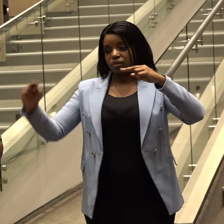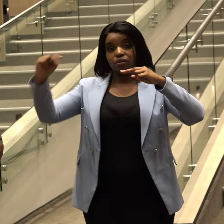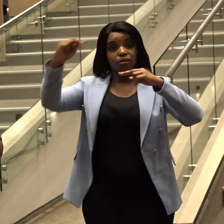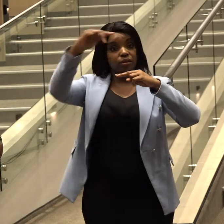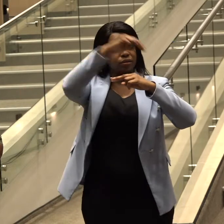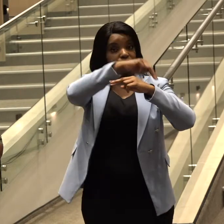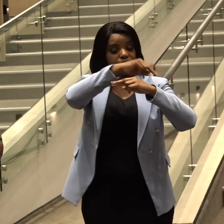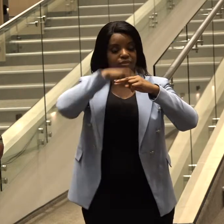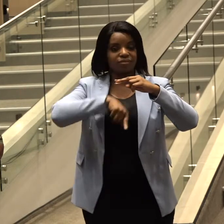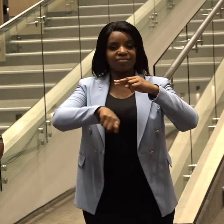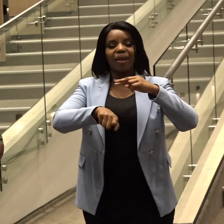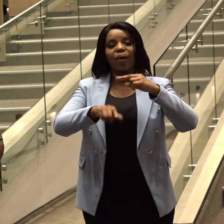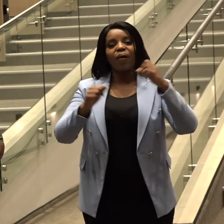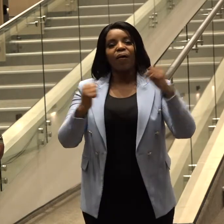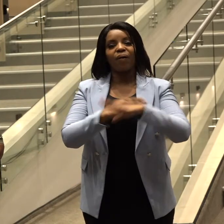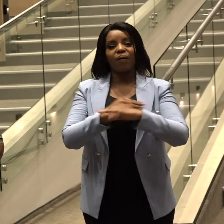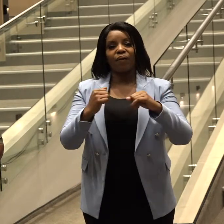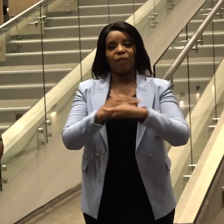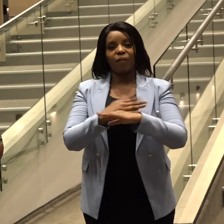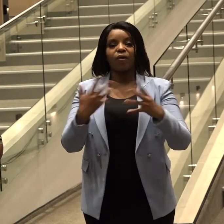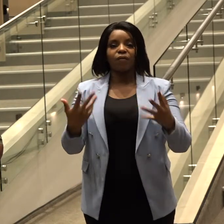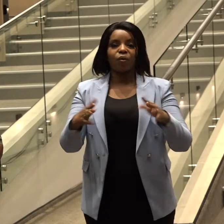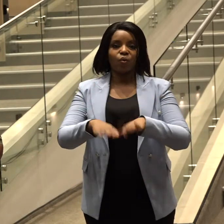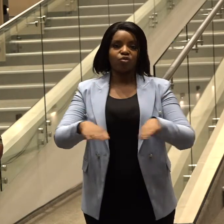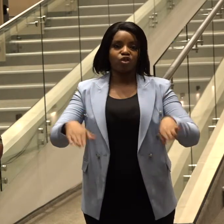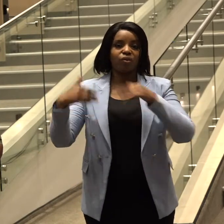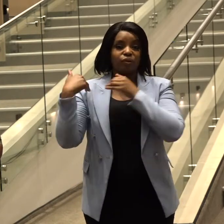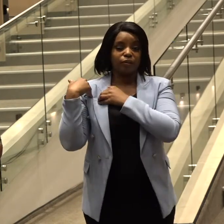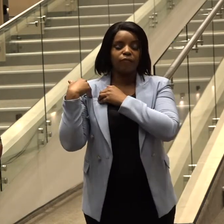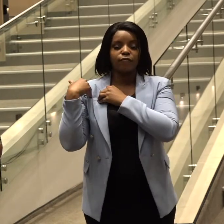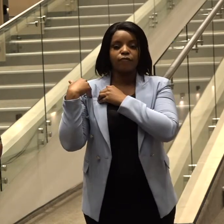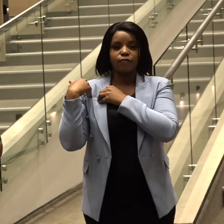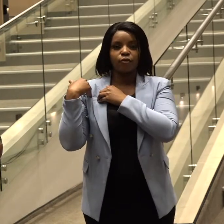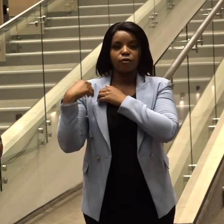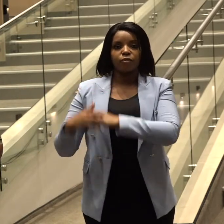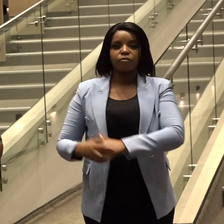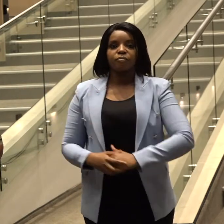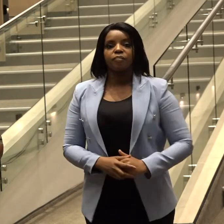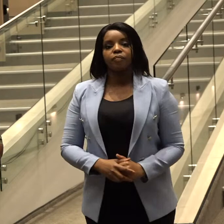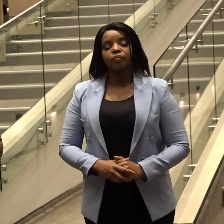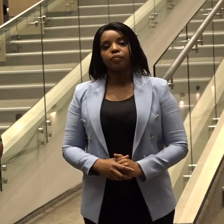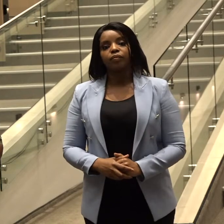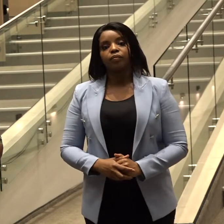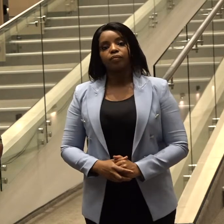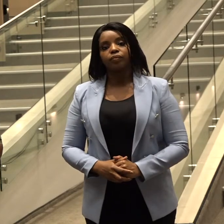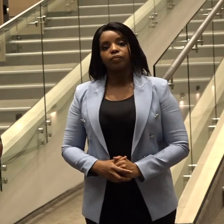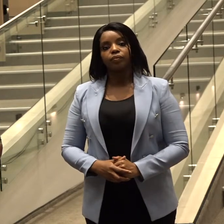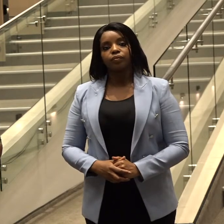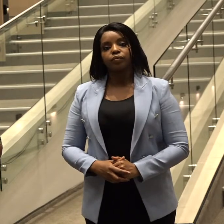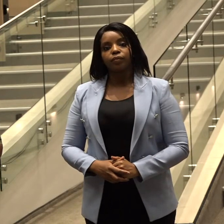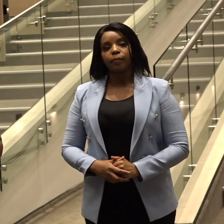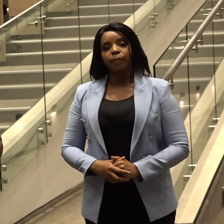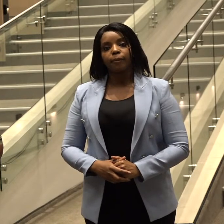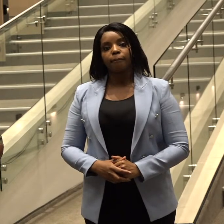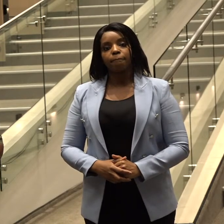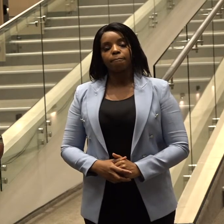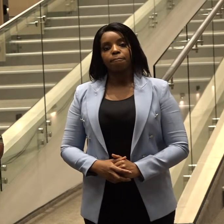highway so that the children can be safer when passing through that um